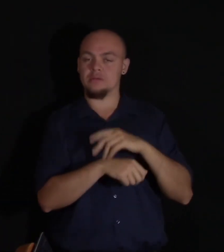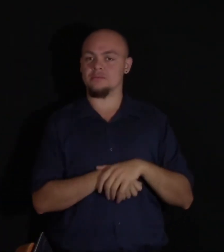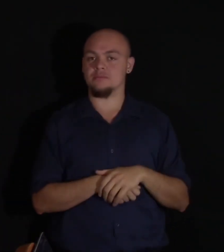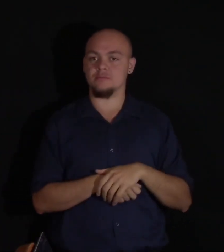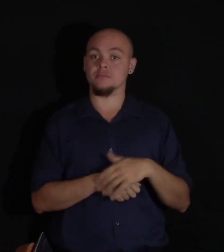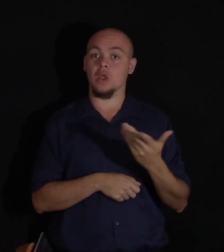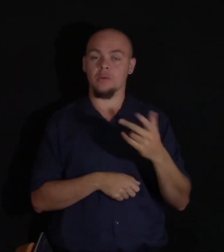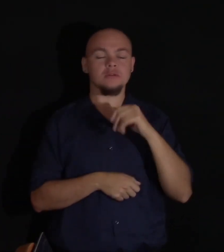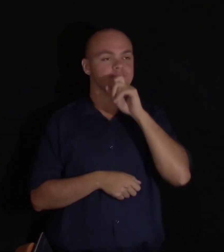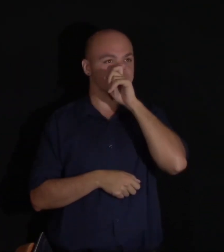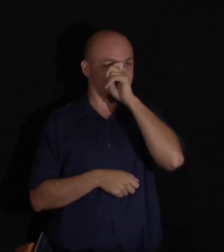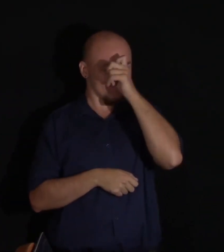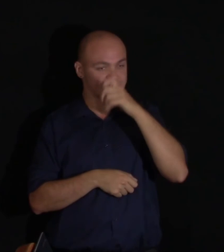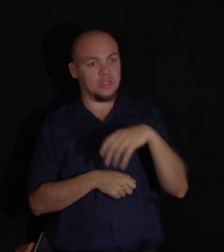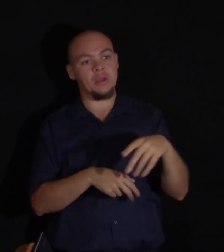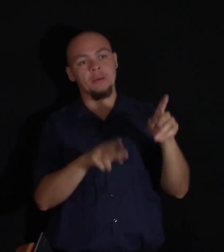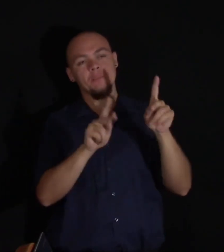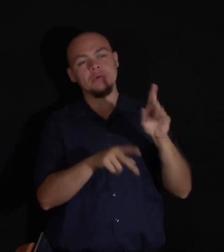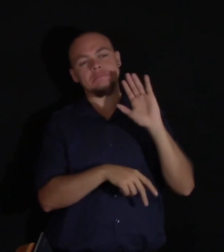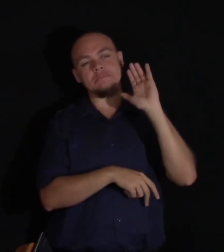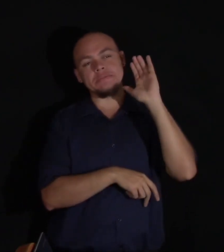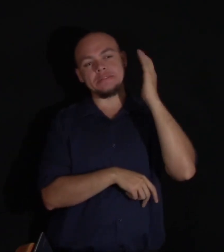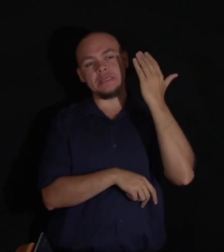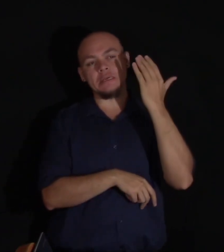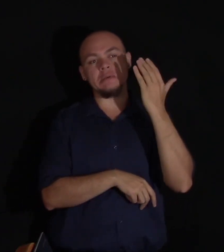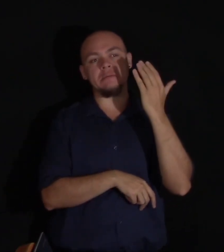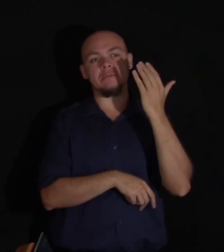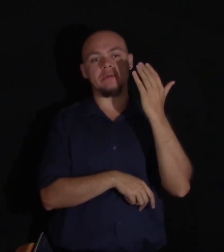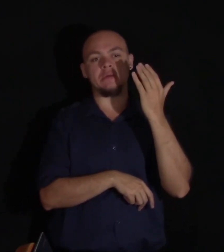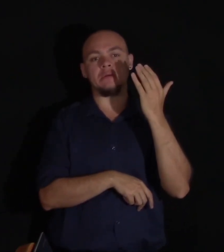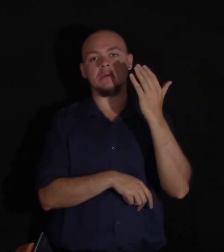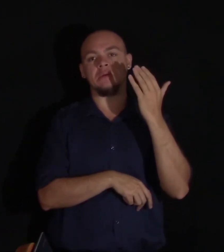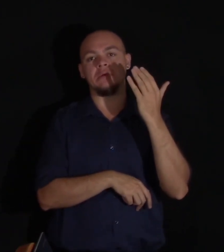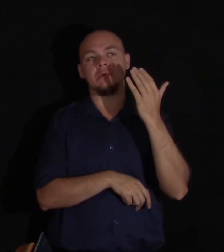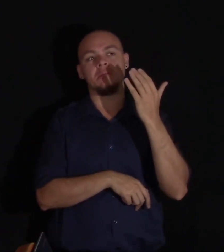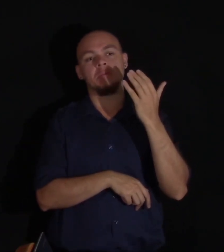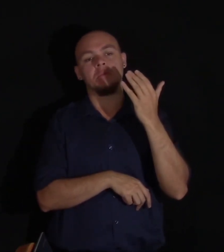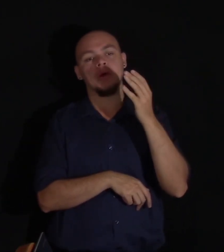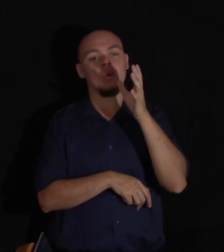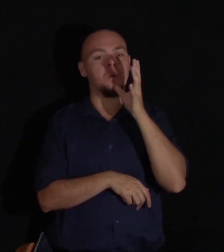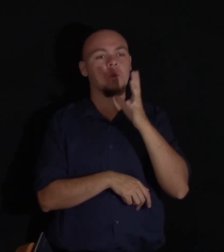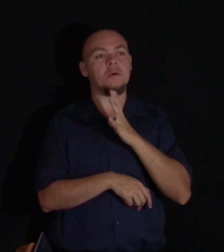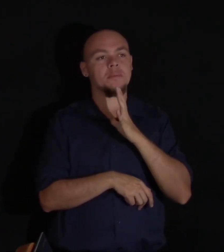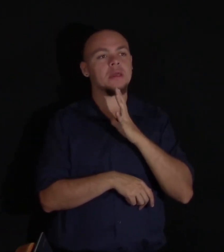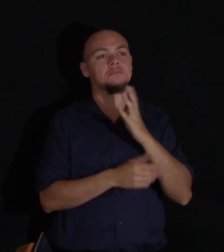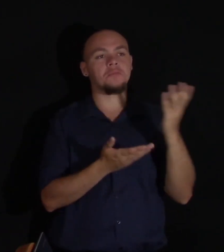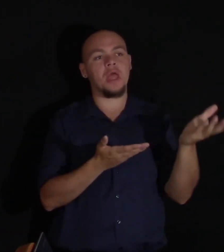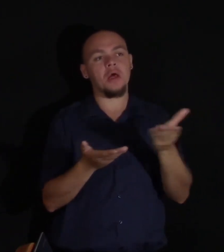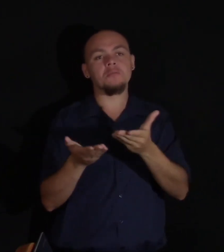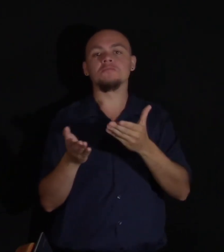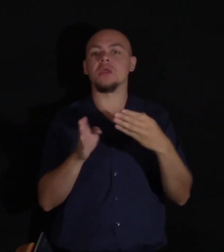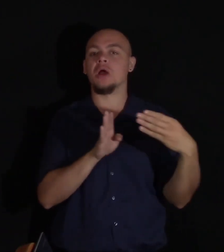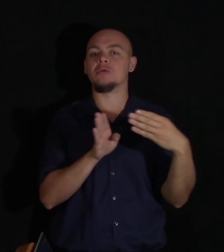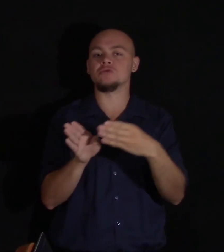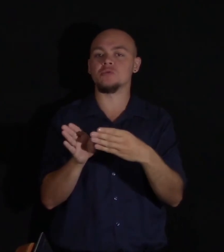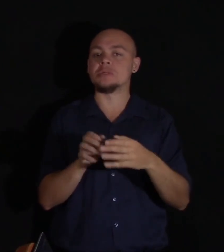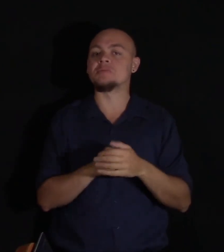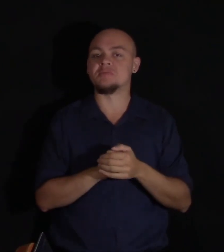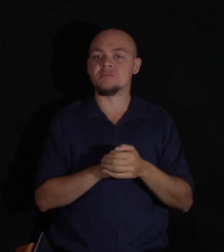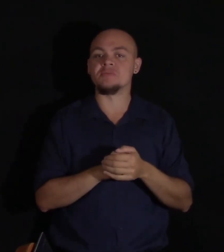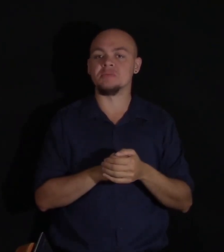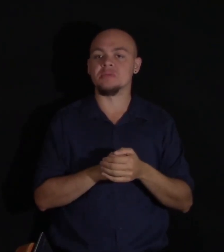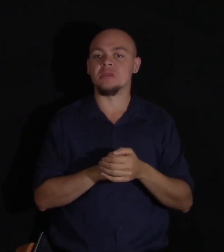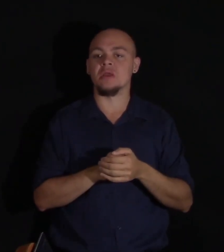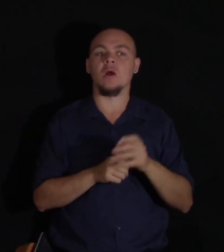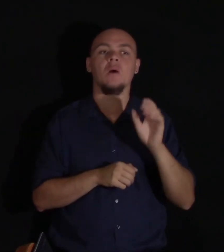seen that this person helped an old woman over the street, or you've heard him respond in a friendly voice to an aggressive